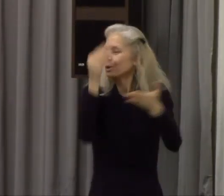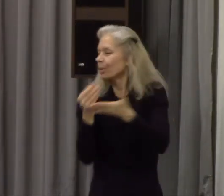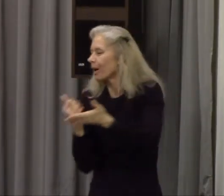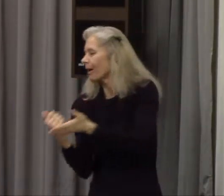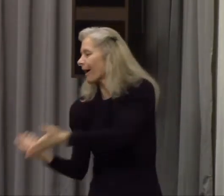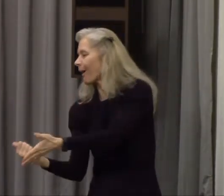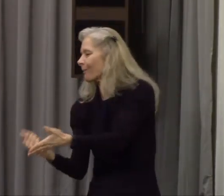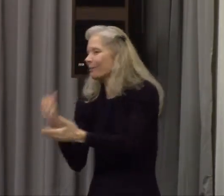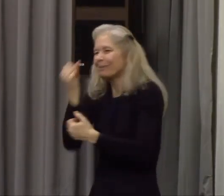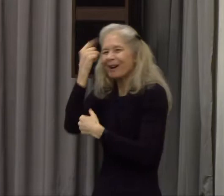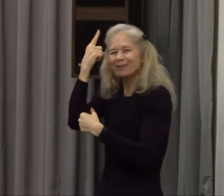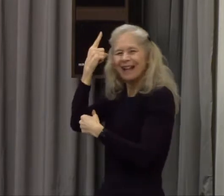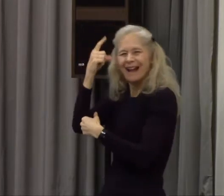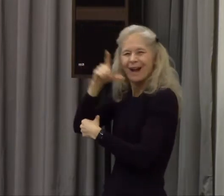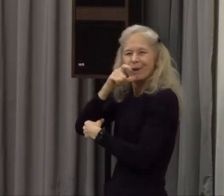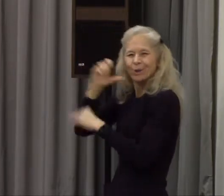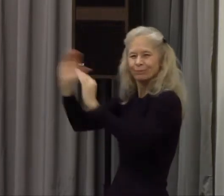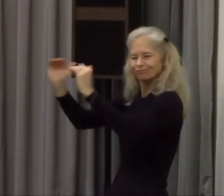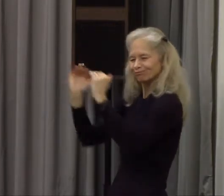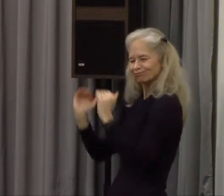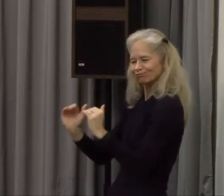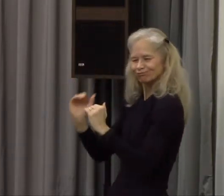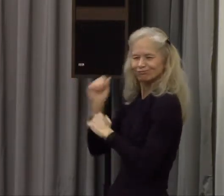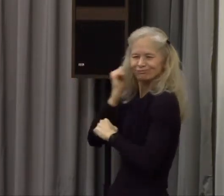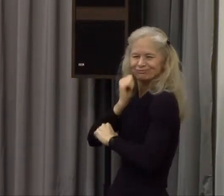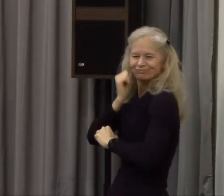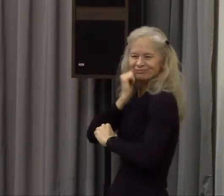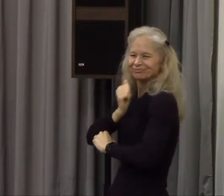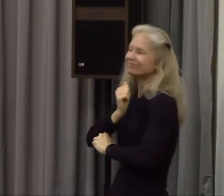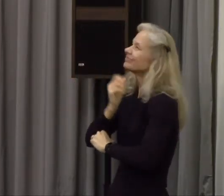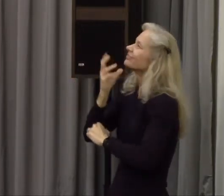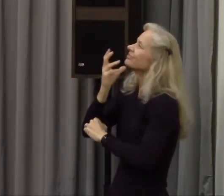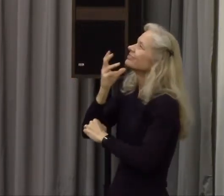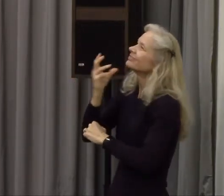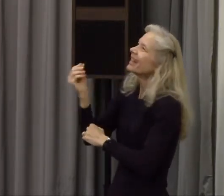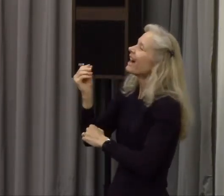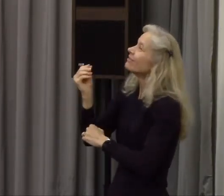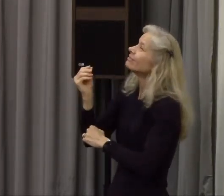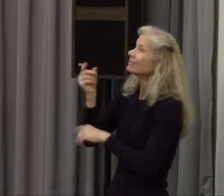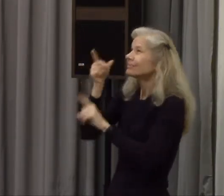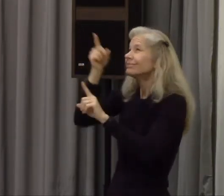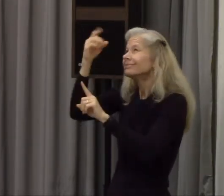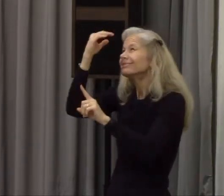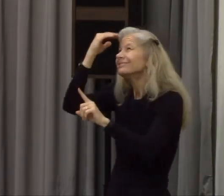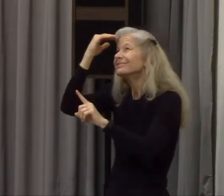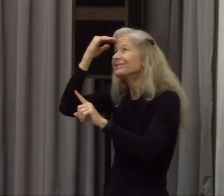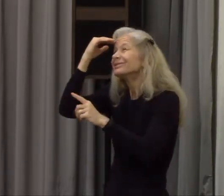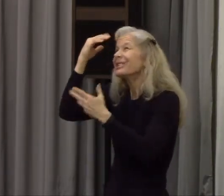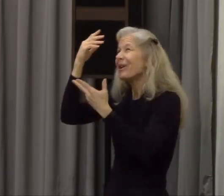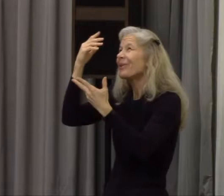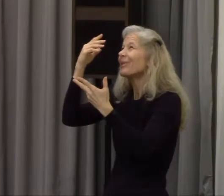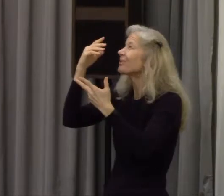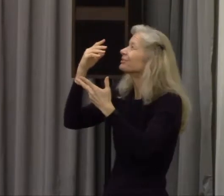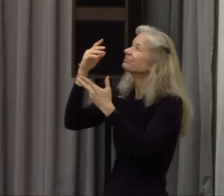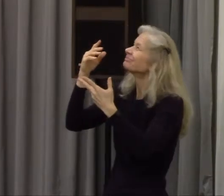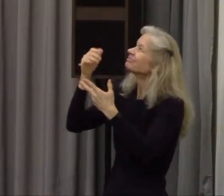me of my Father. And no man knoweth who the Son is, but the